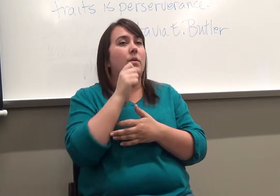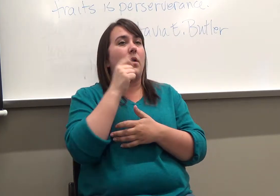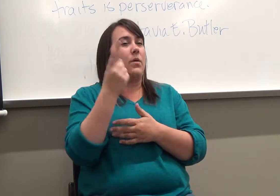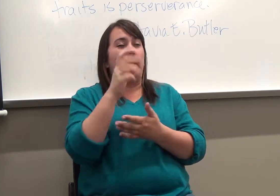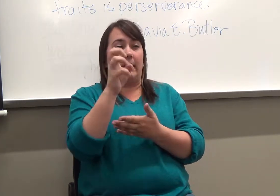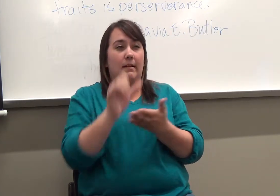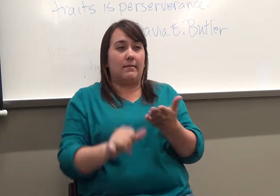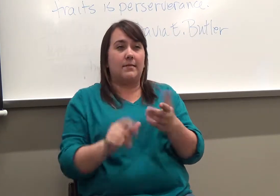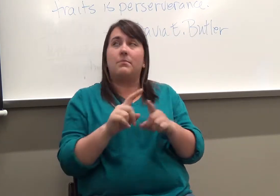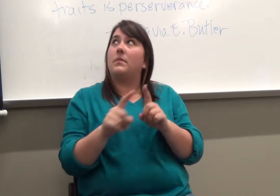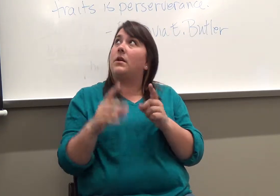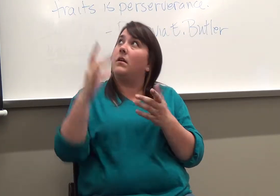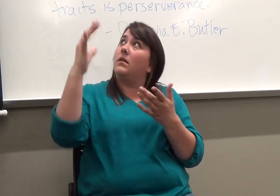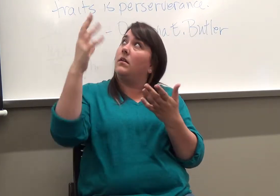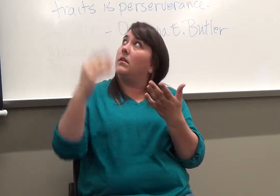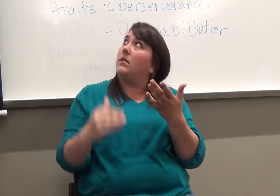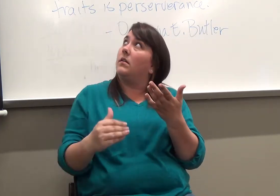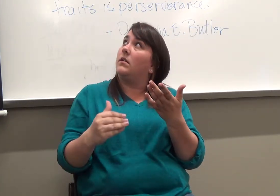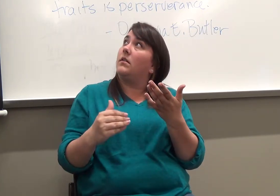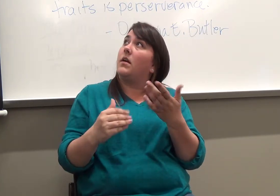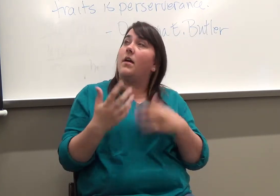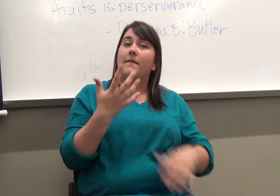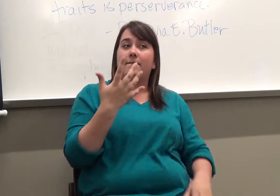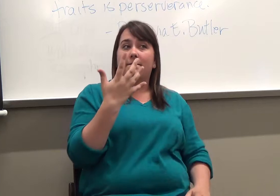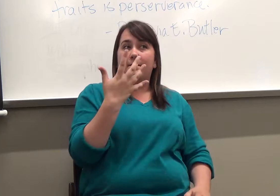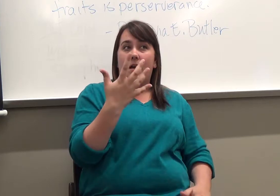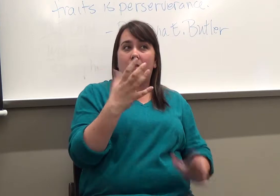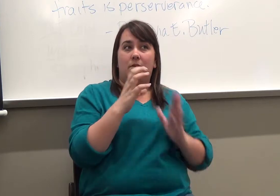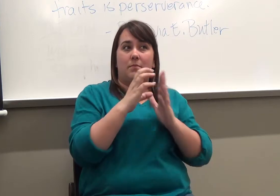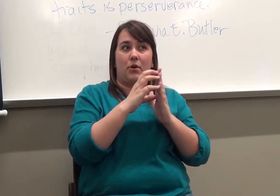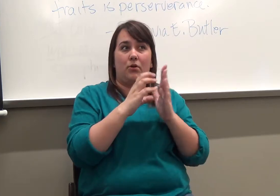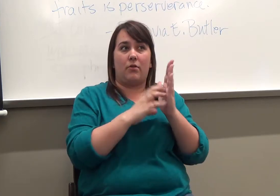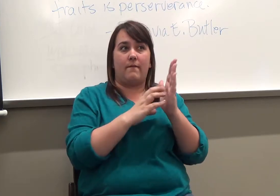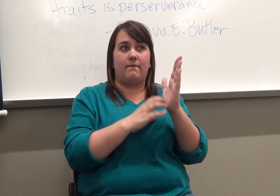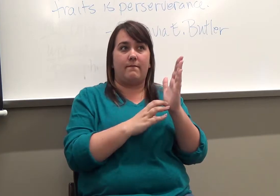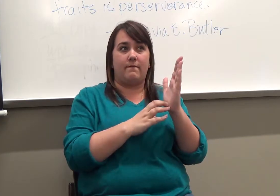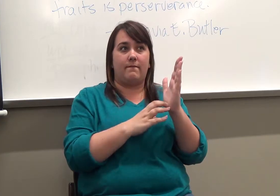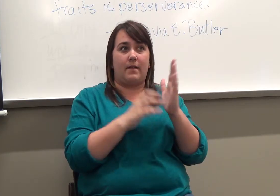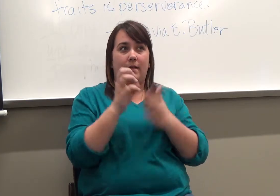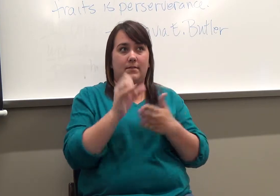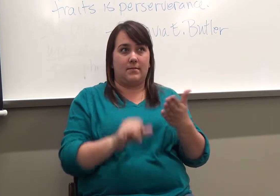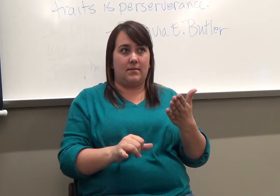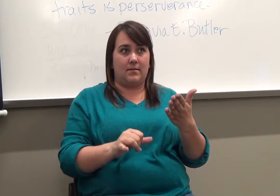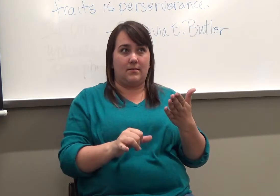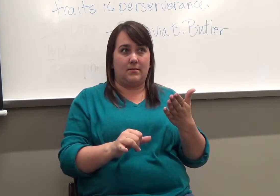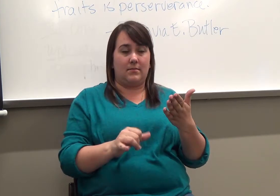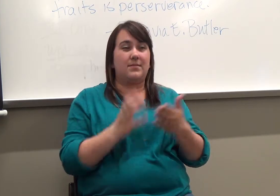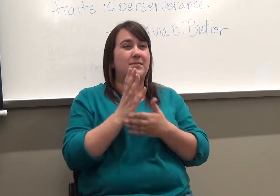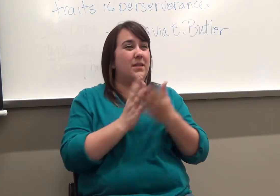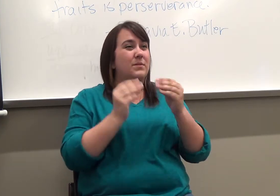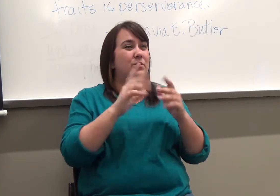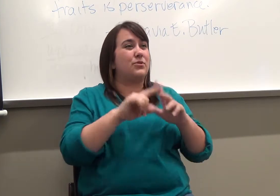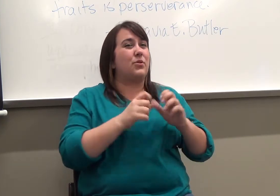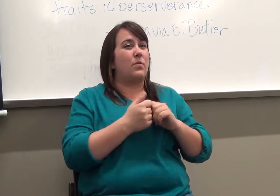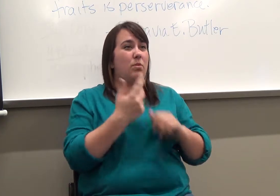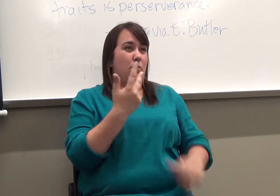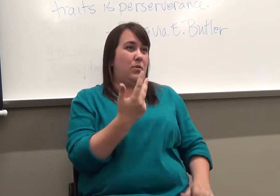essay, but a 5-paragraph essay. Some teachers start with a